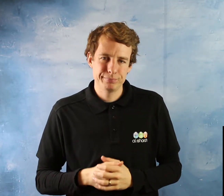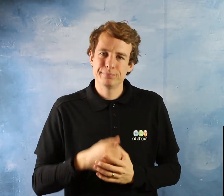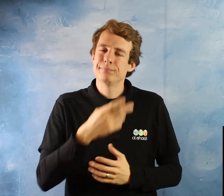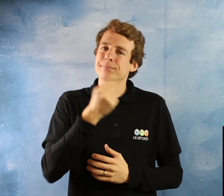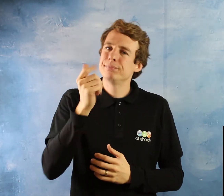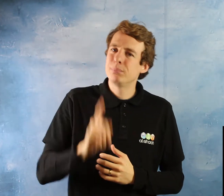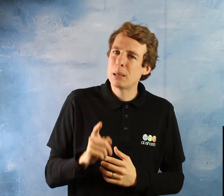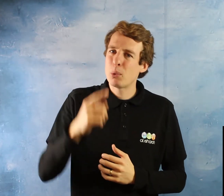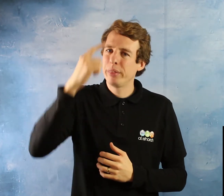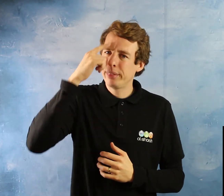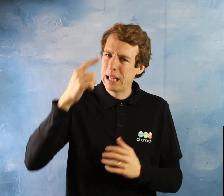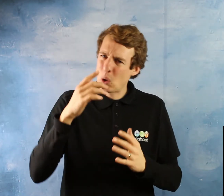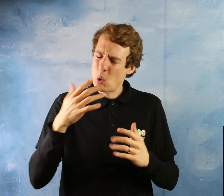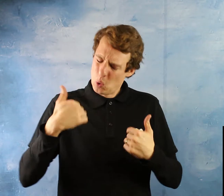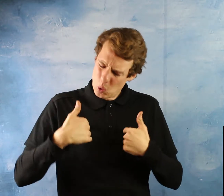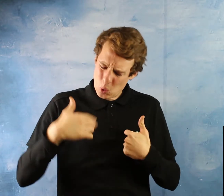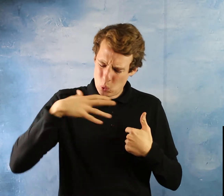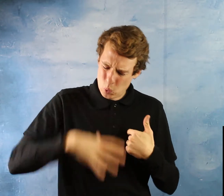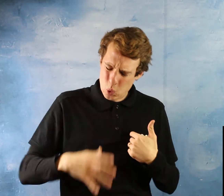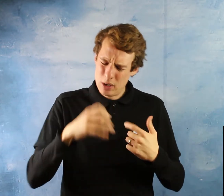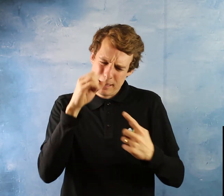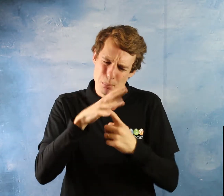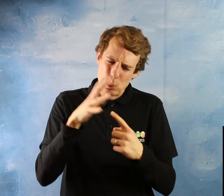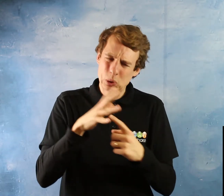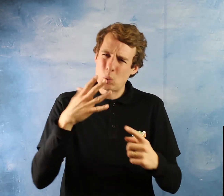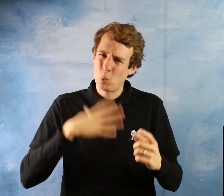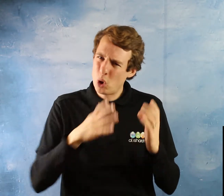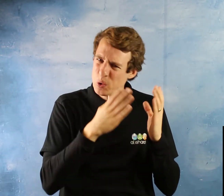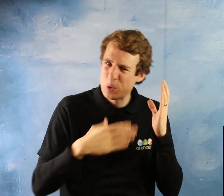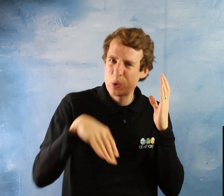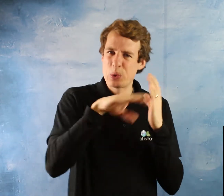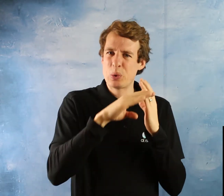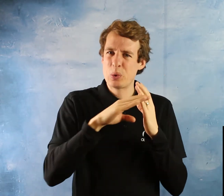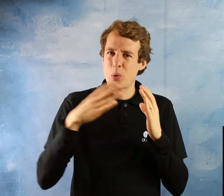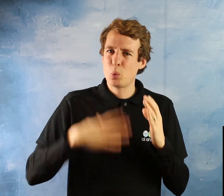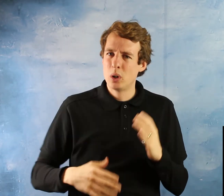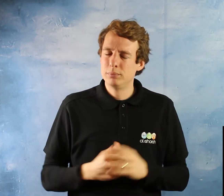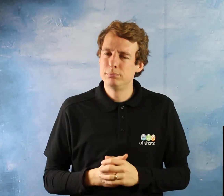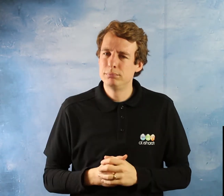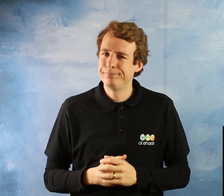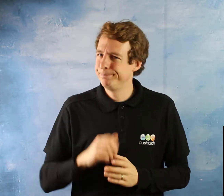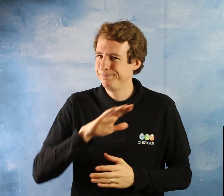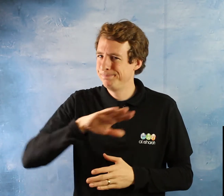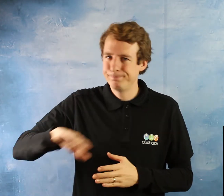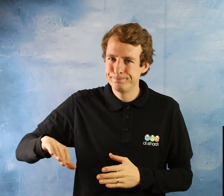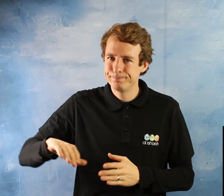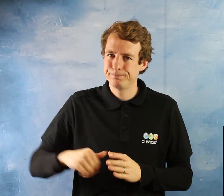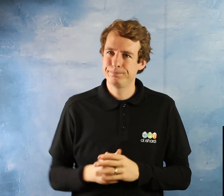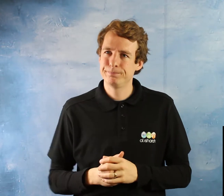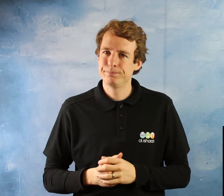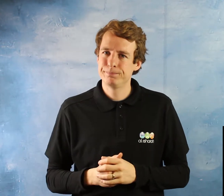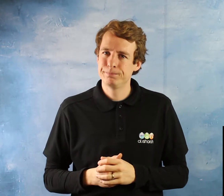So they are not doing all this. They are the one who deserve the paradise from